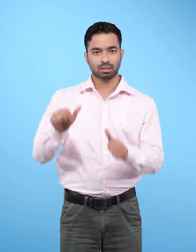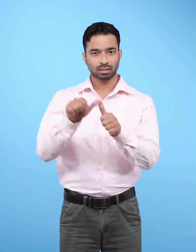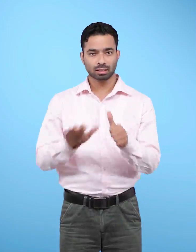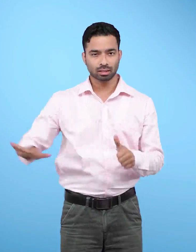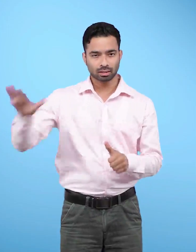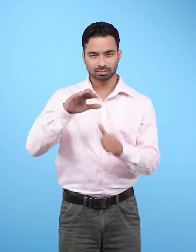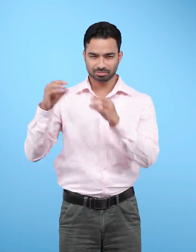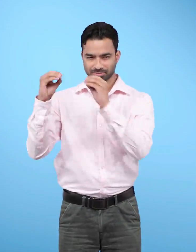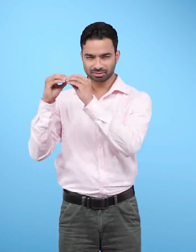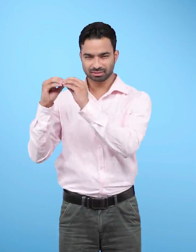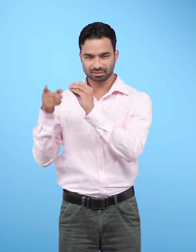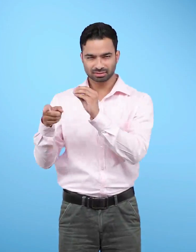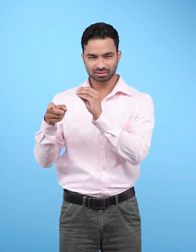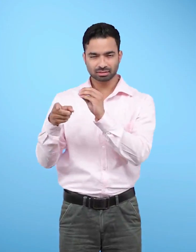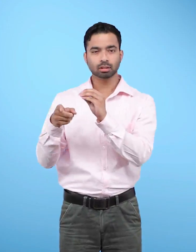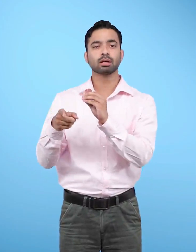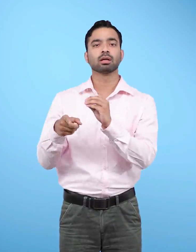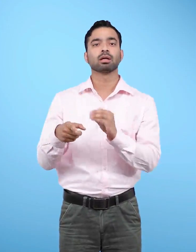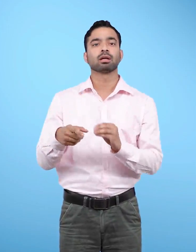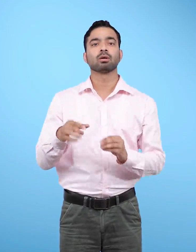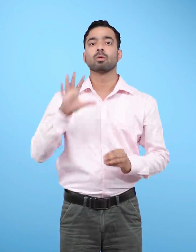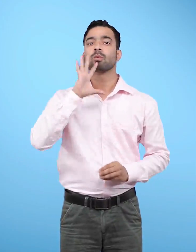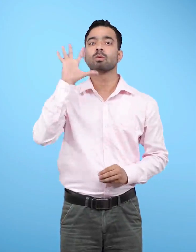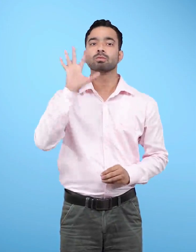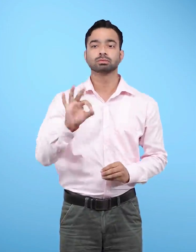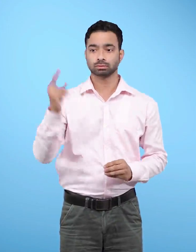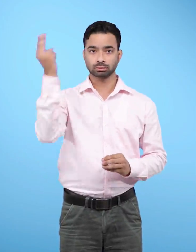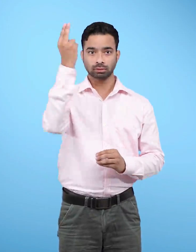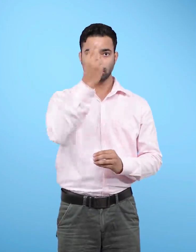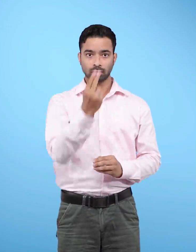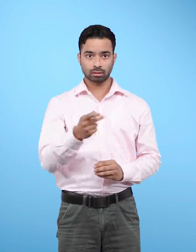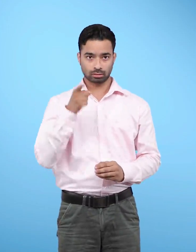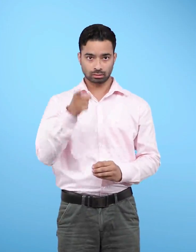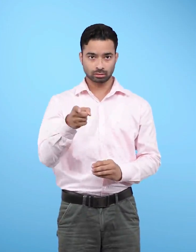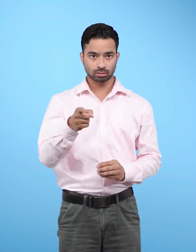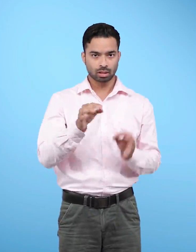Find the area of Lake B on the drawing in square centimeters.